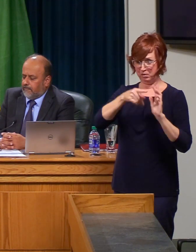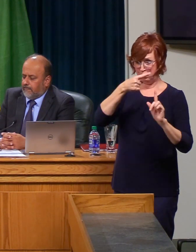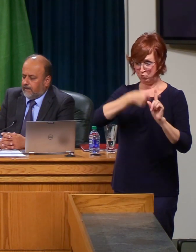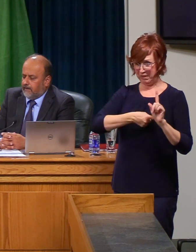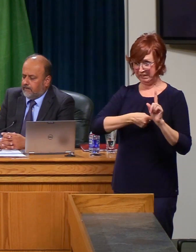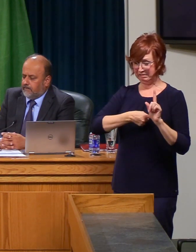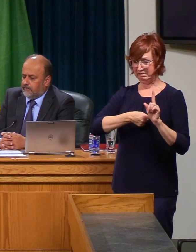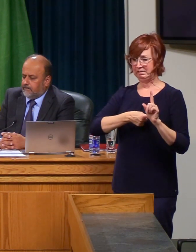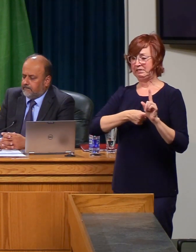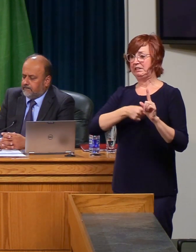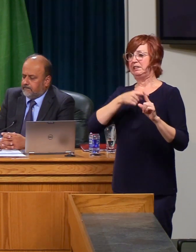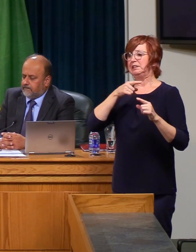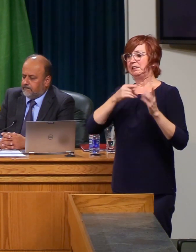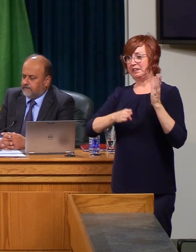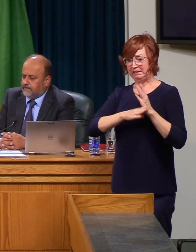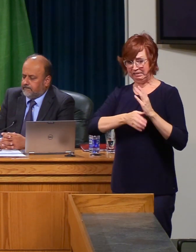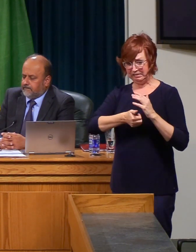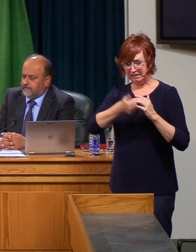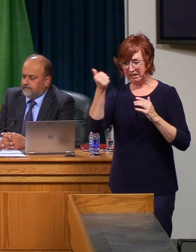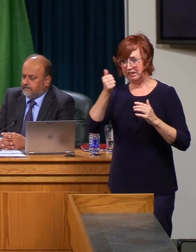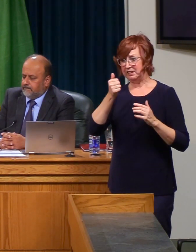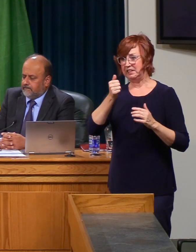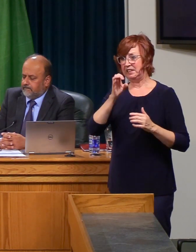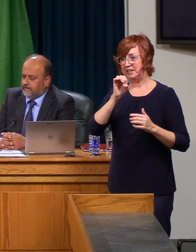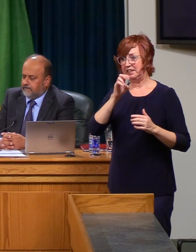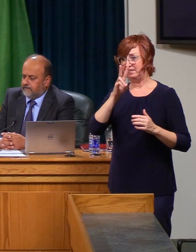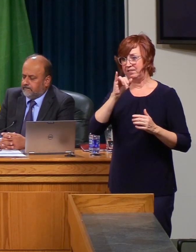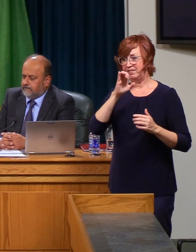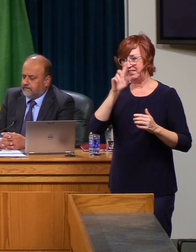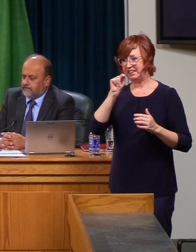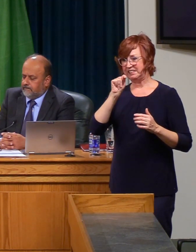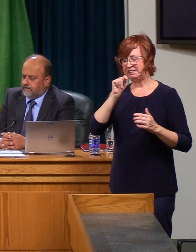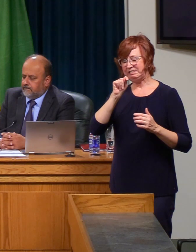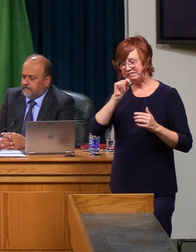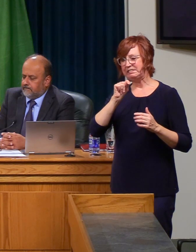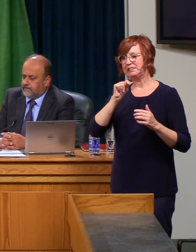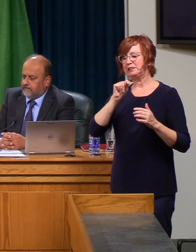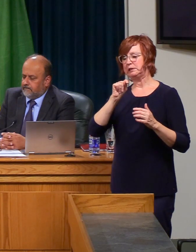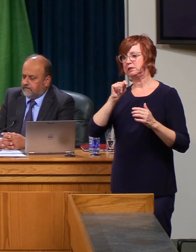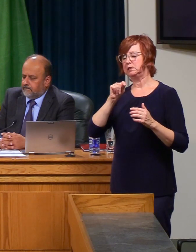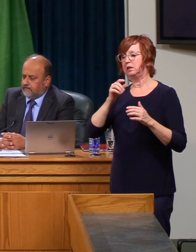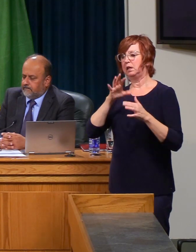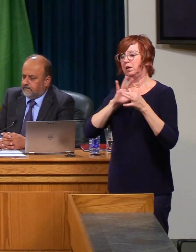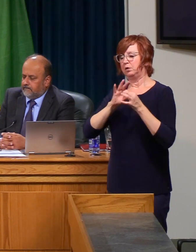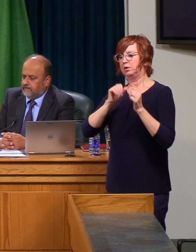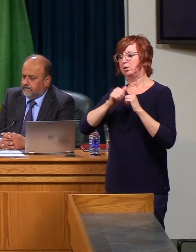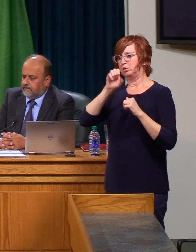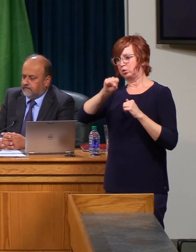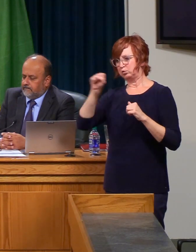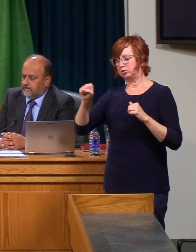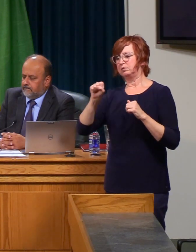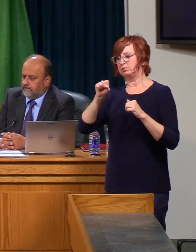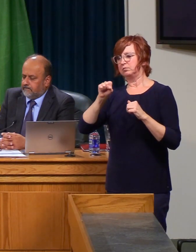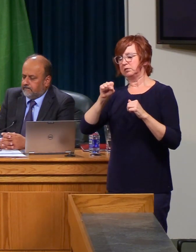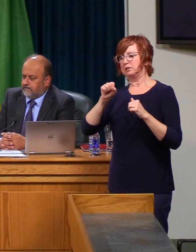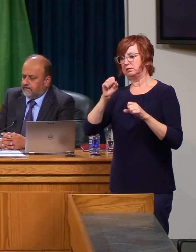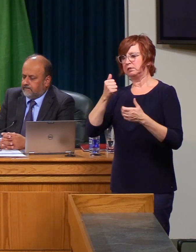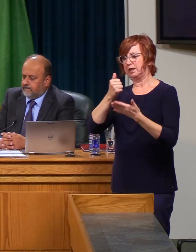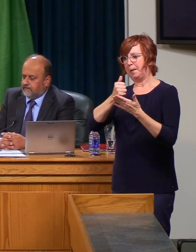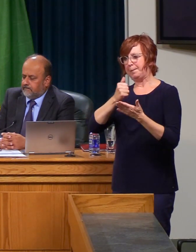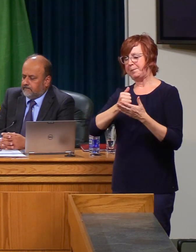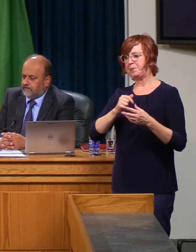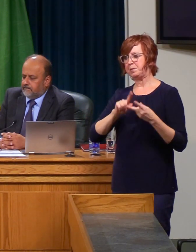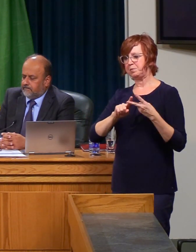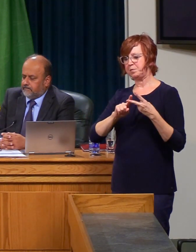through social services with the social housing that we have. We have availability if someone is facing eviction. With respect to